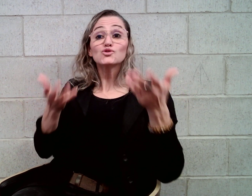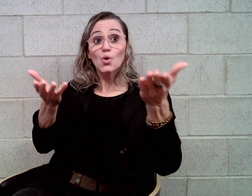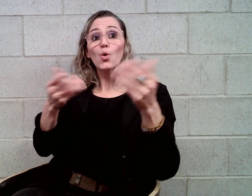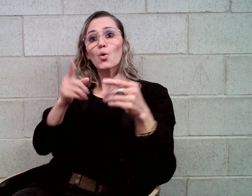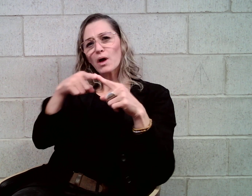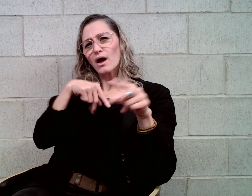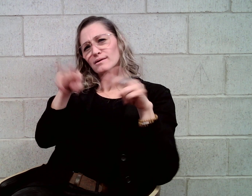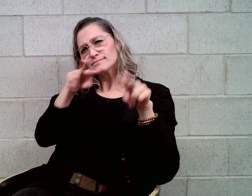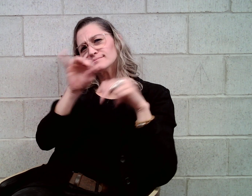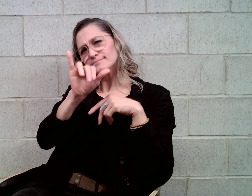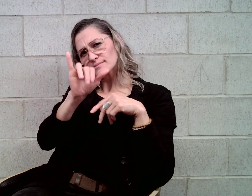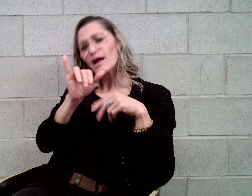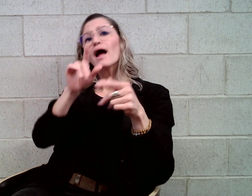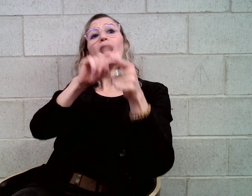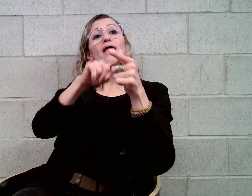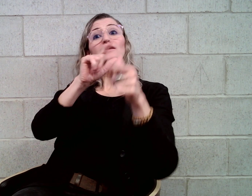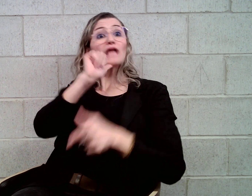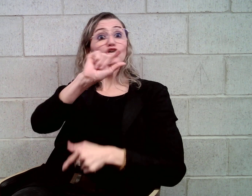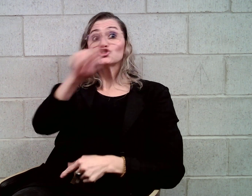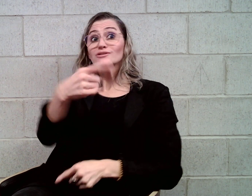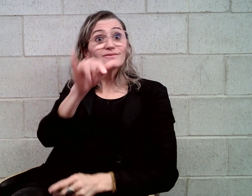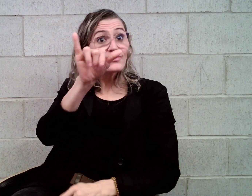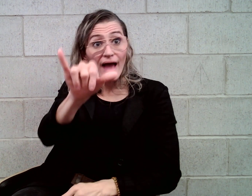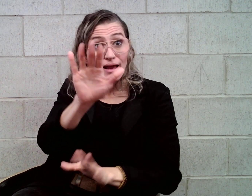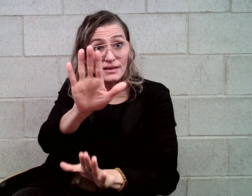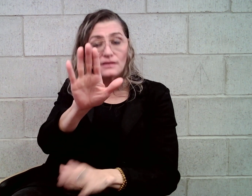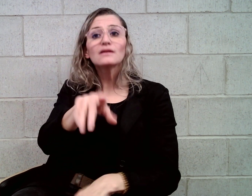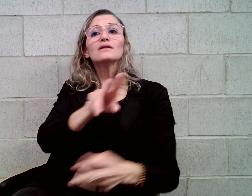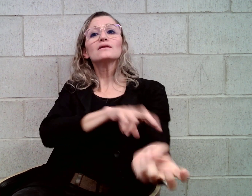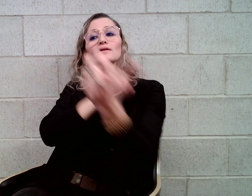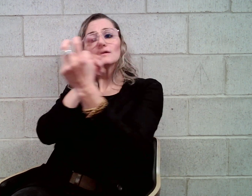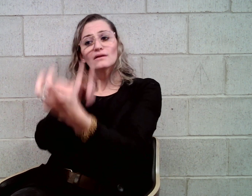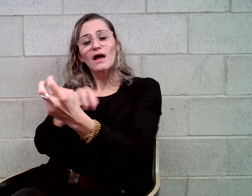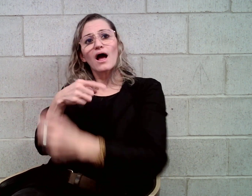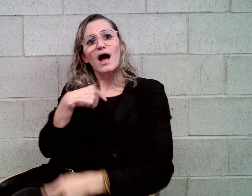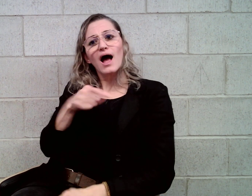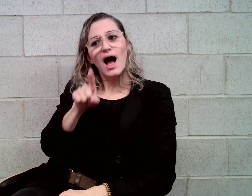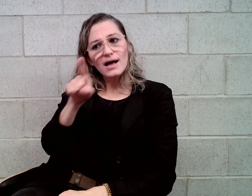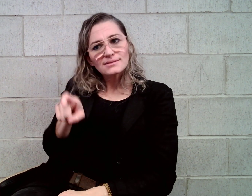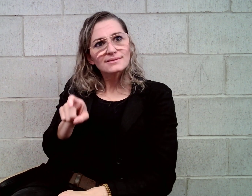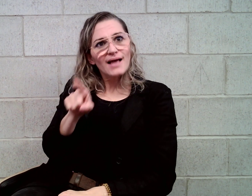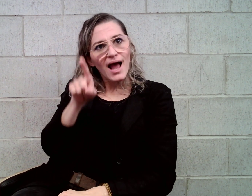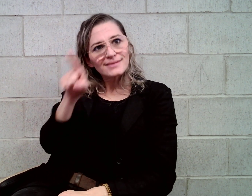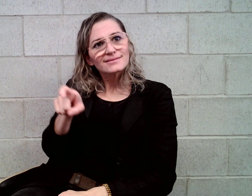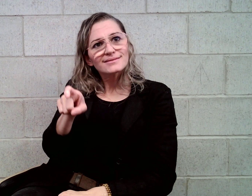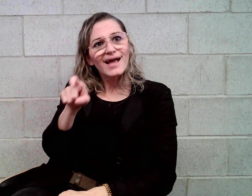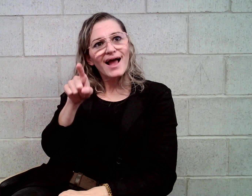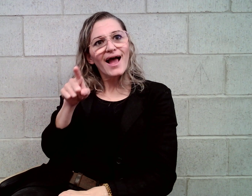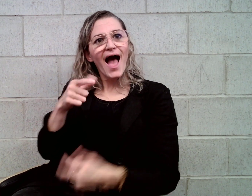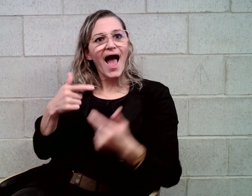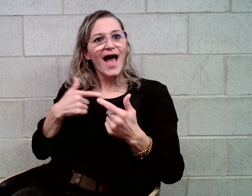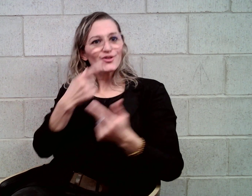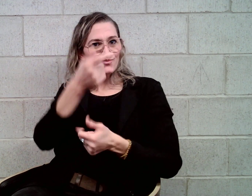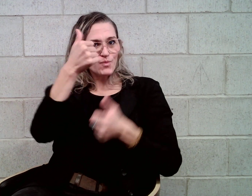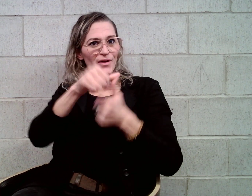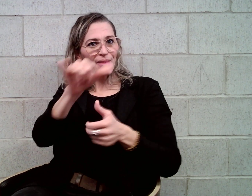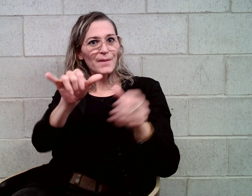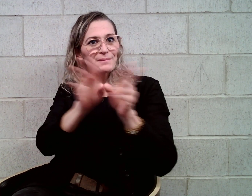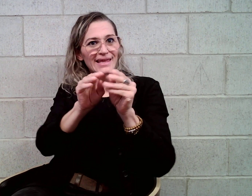delivery. So I observe how they're moving. Also, we had conversations. If you remember,